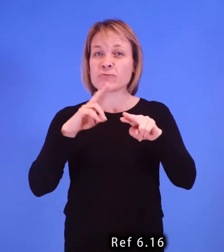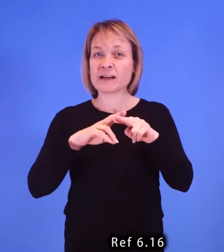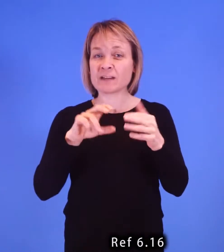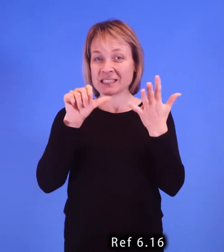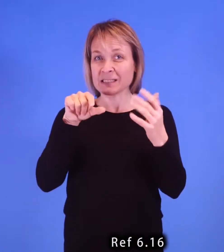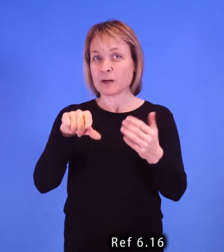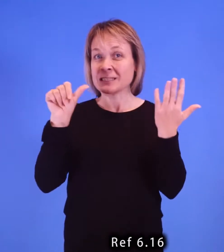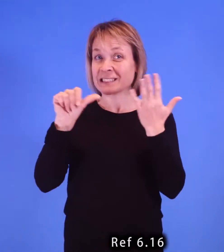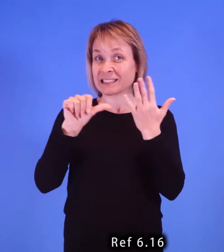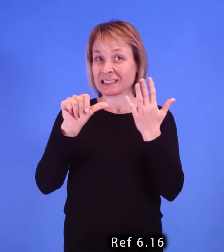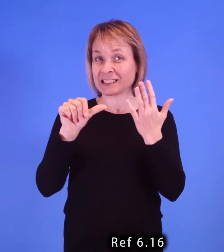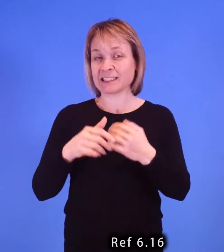Reference 6.16.